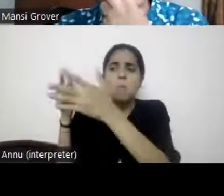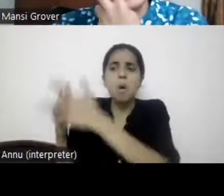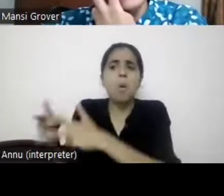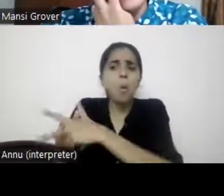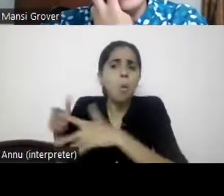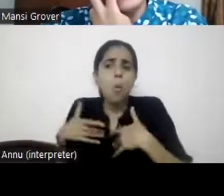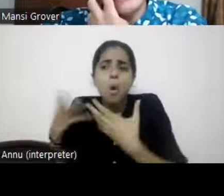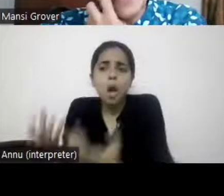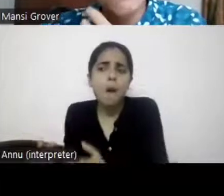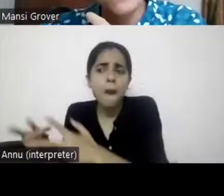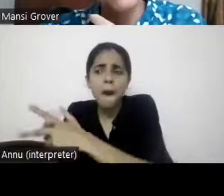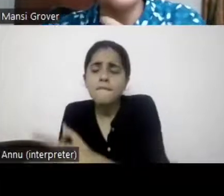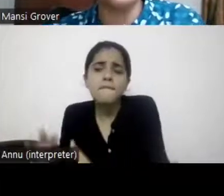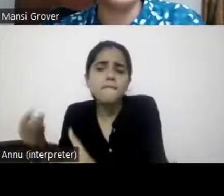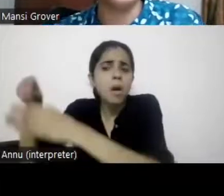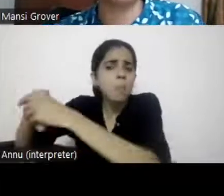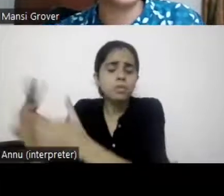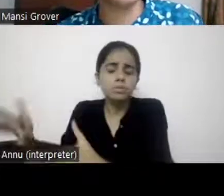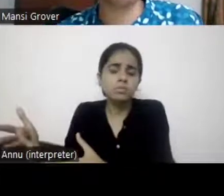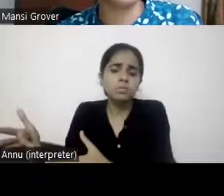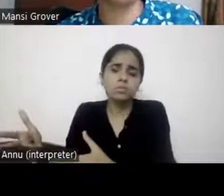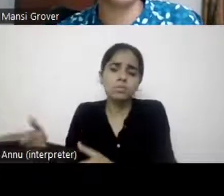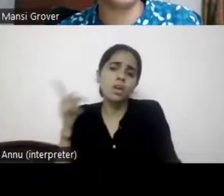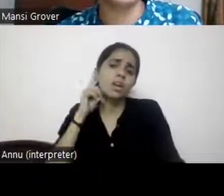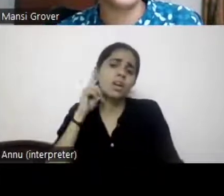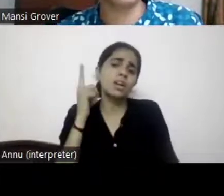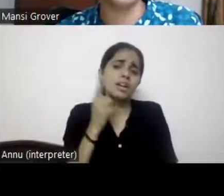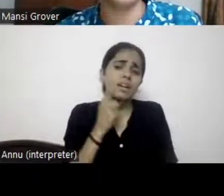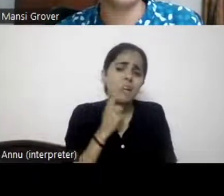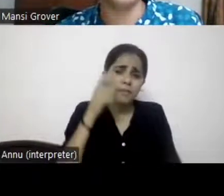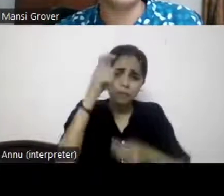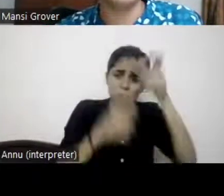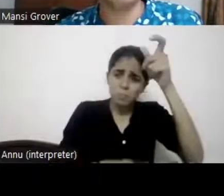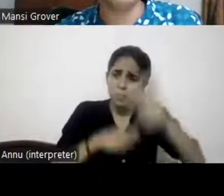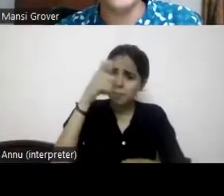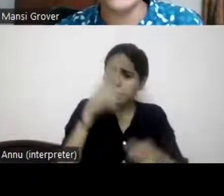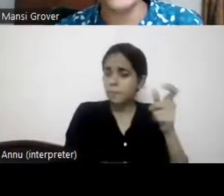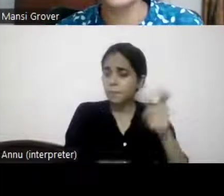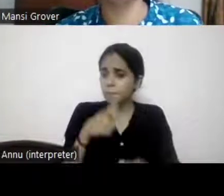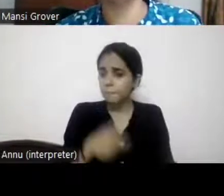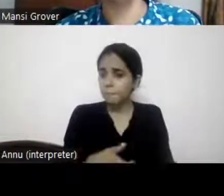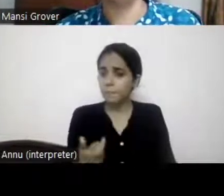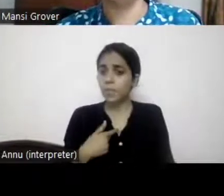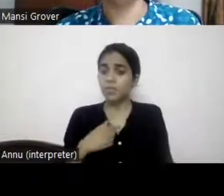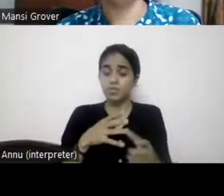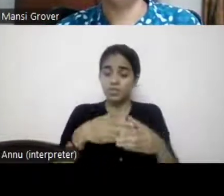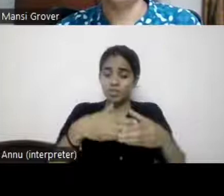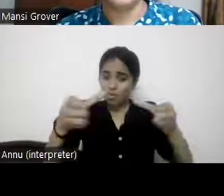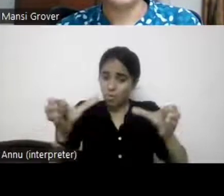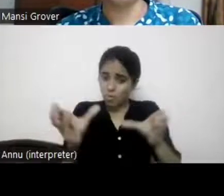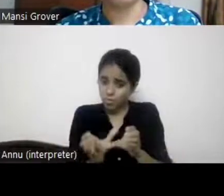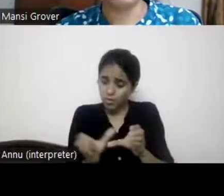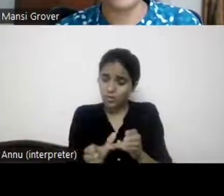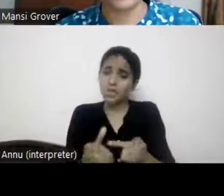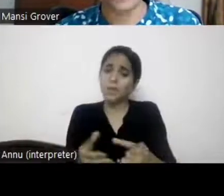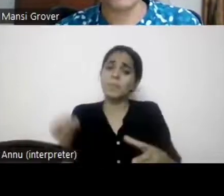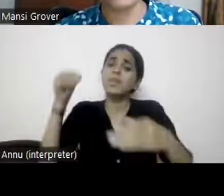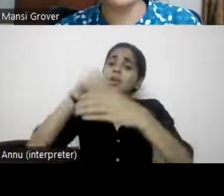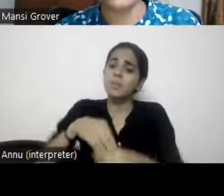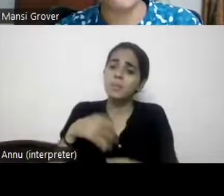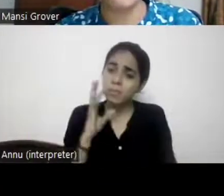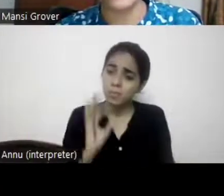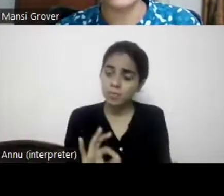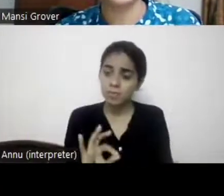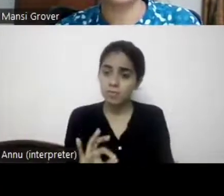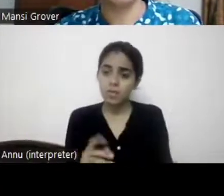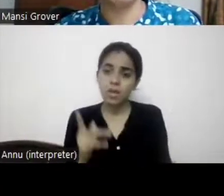So, deaf people, it's so important for them to be in a community. And when we talk